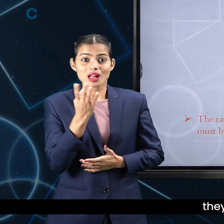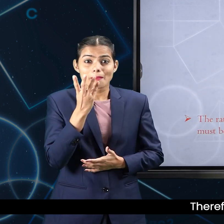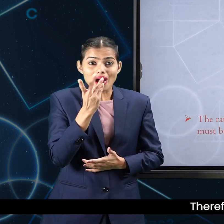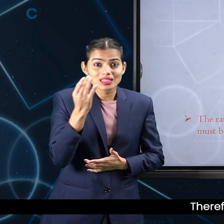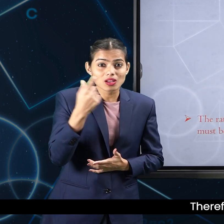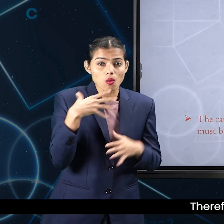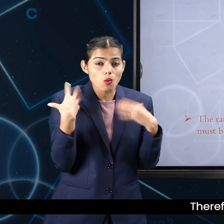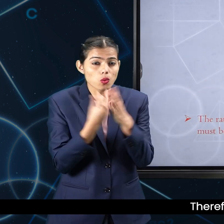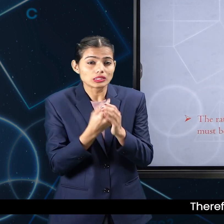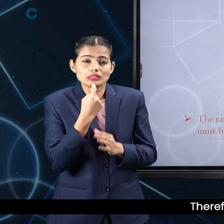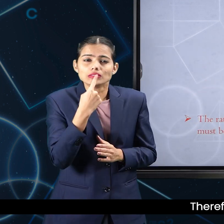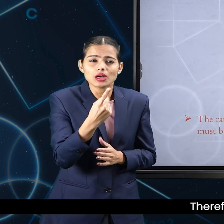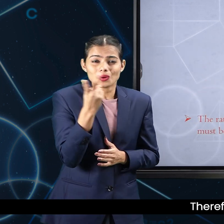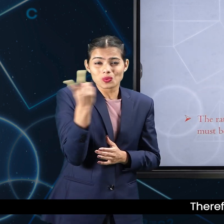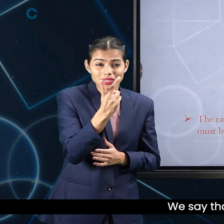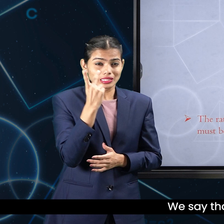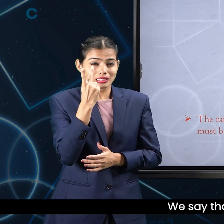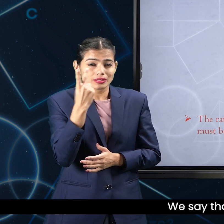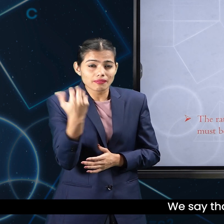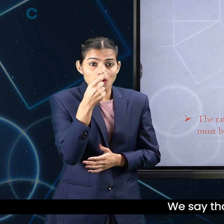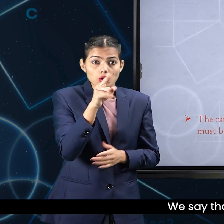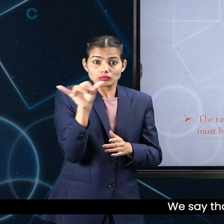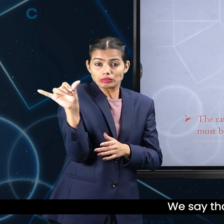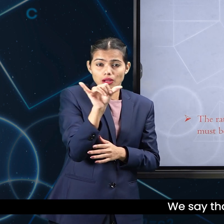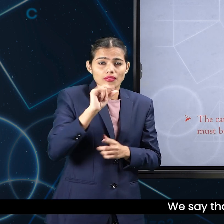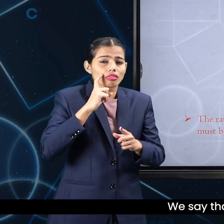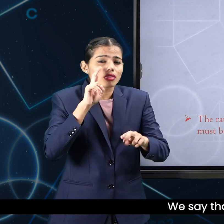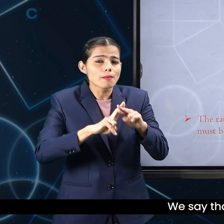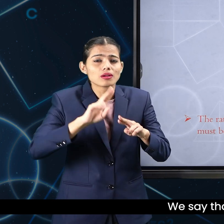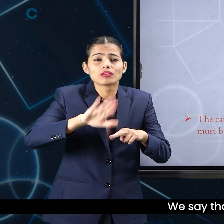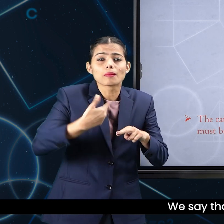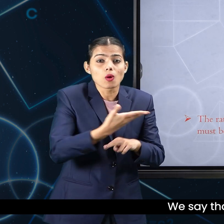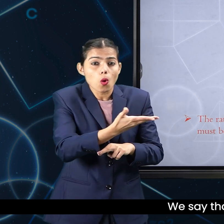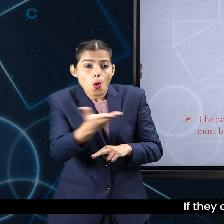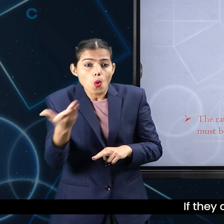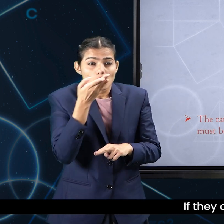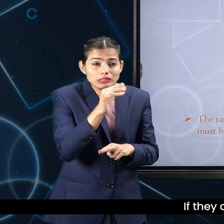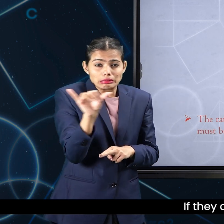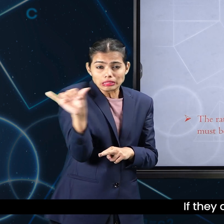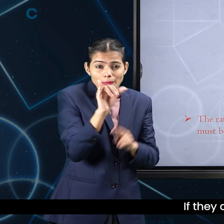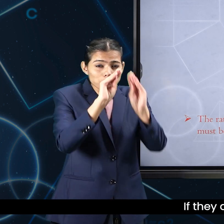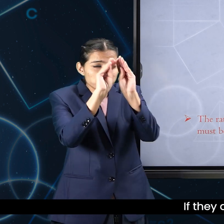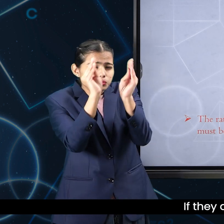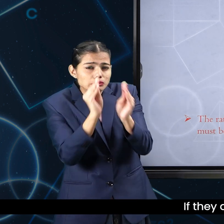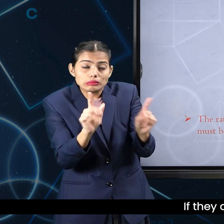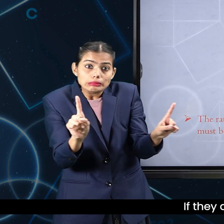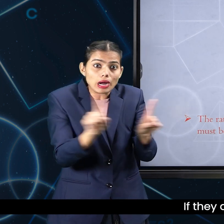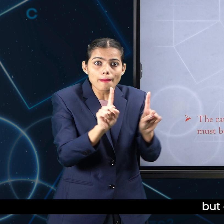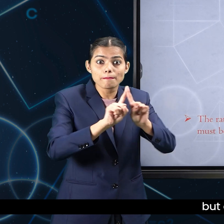Therefore, mathematically, we say that two objects are similar if they are of the same shape but